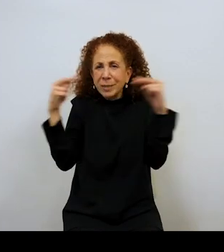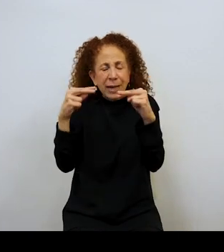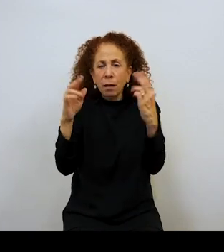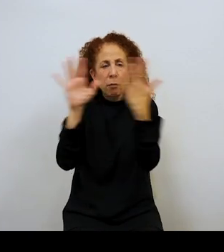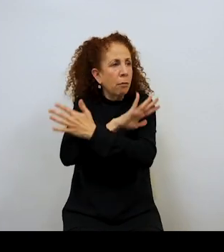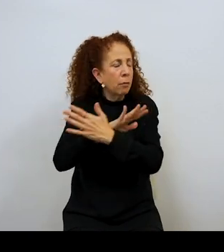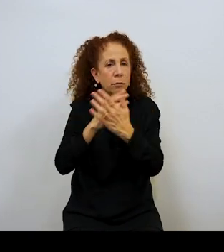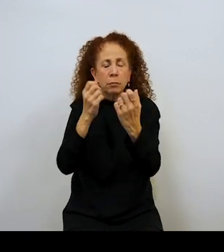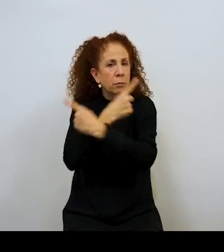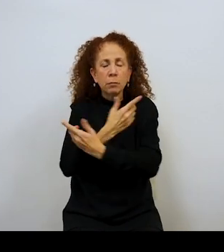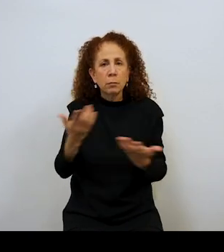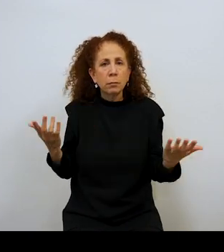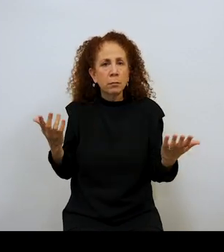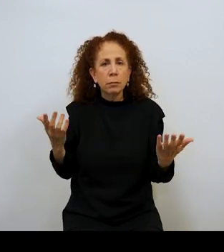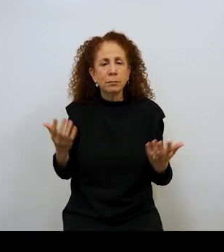best.